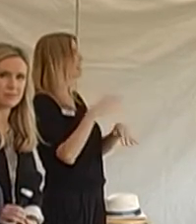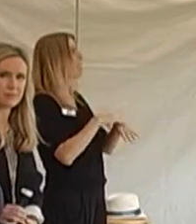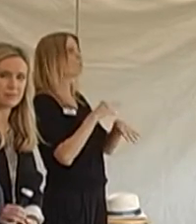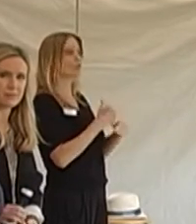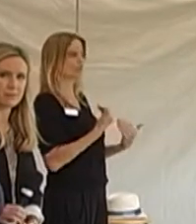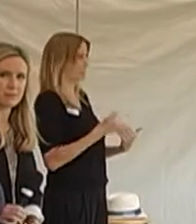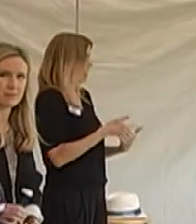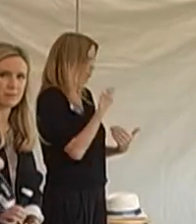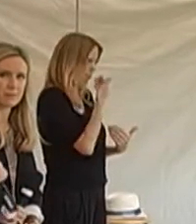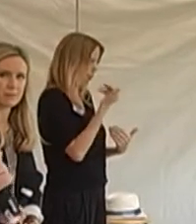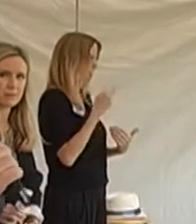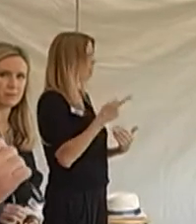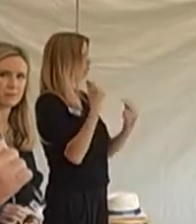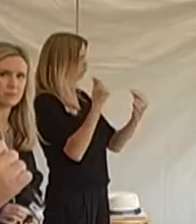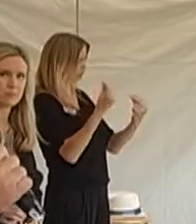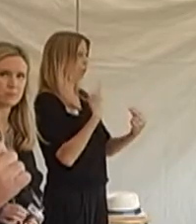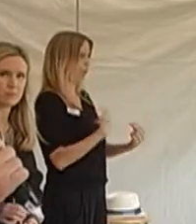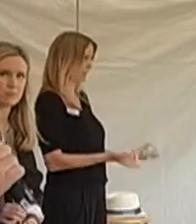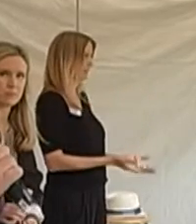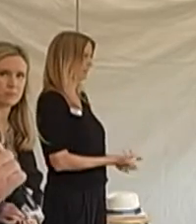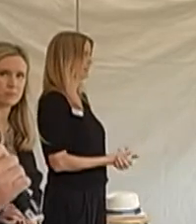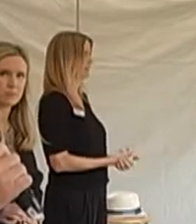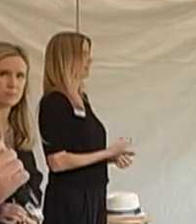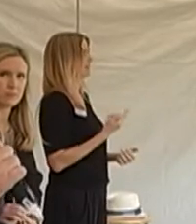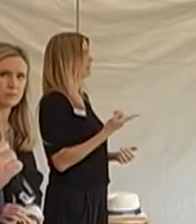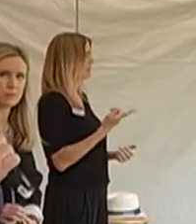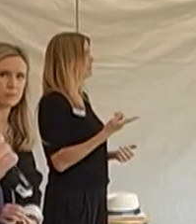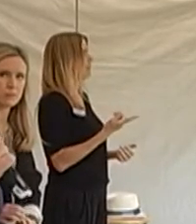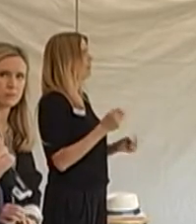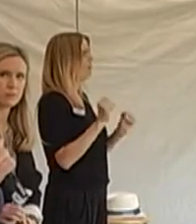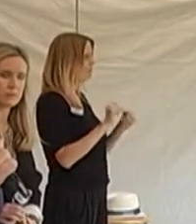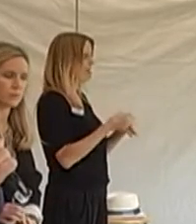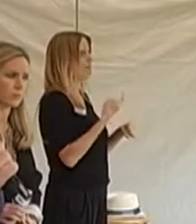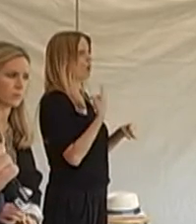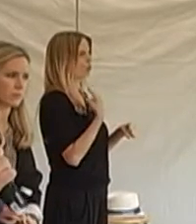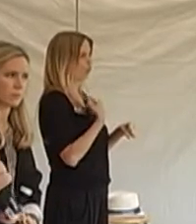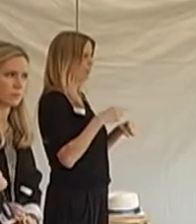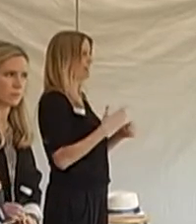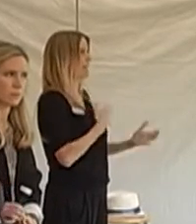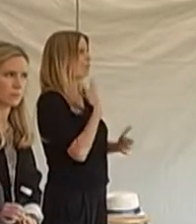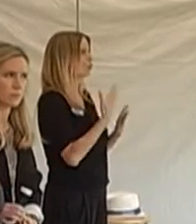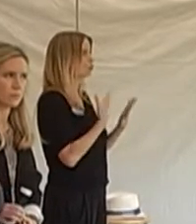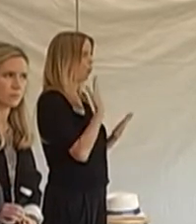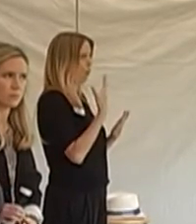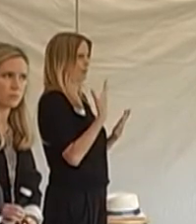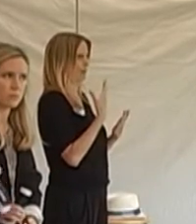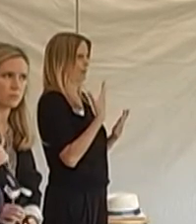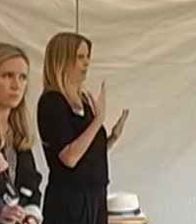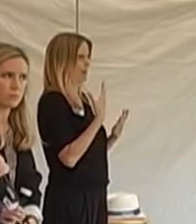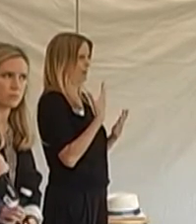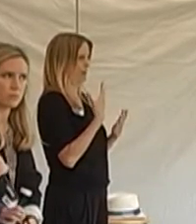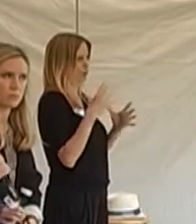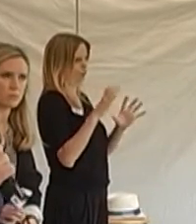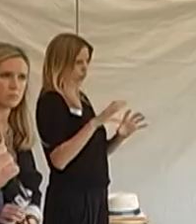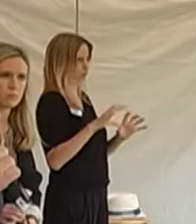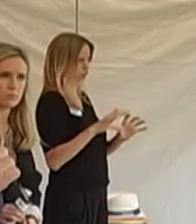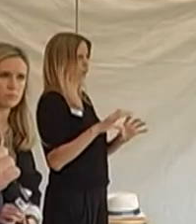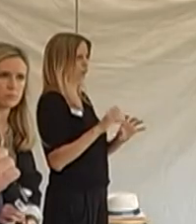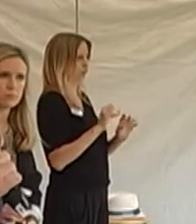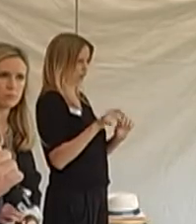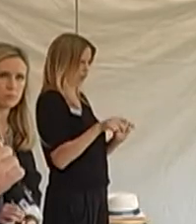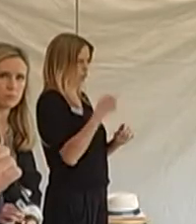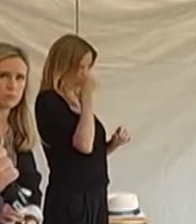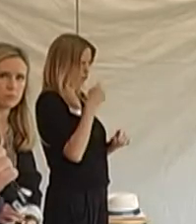rhetoric that could take care of the emotions that you found in